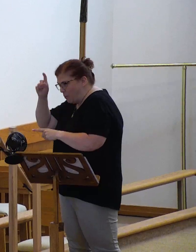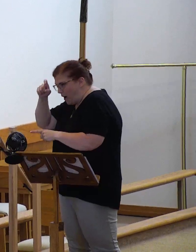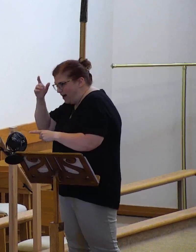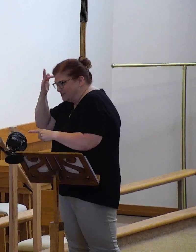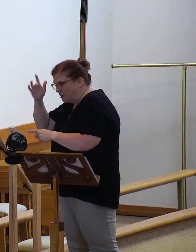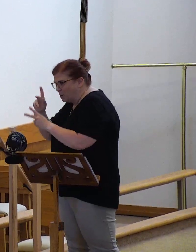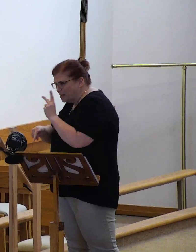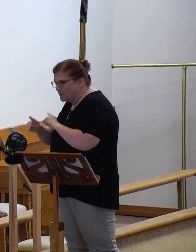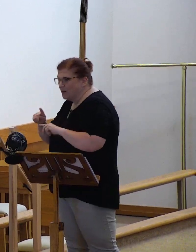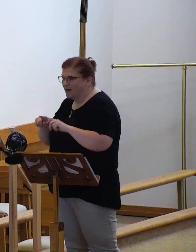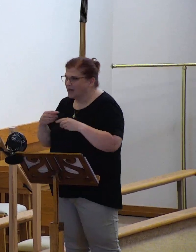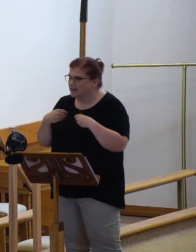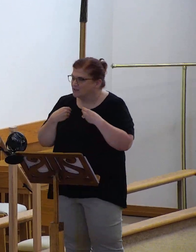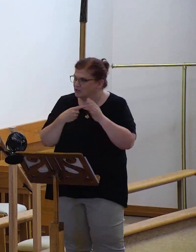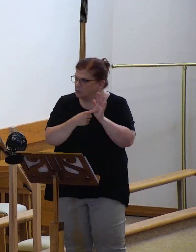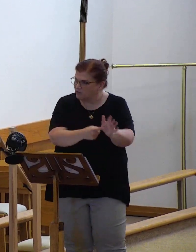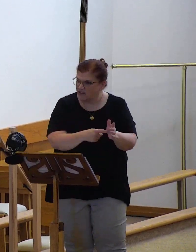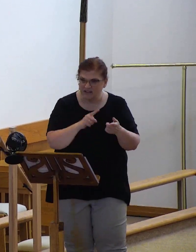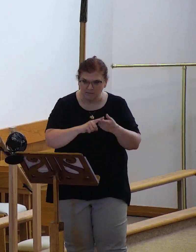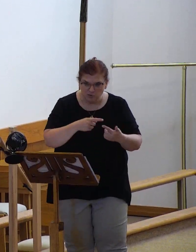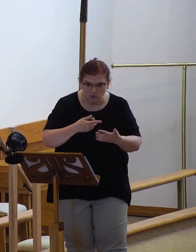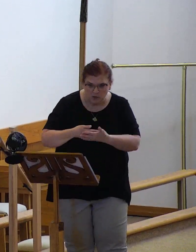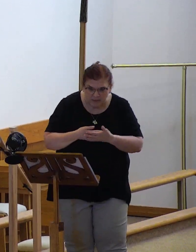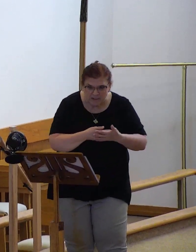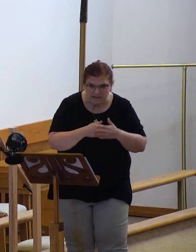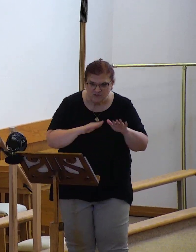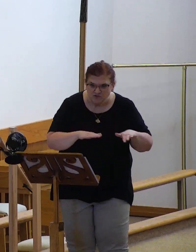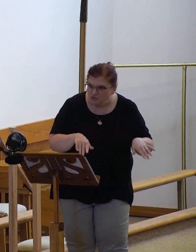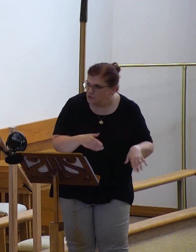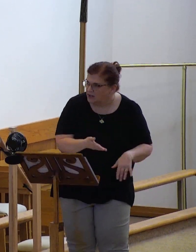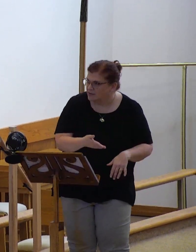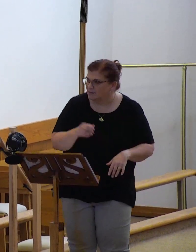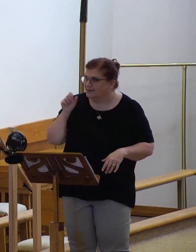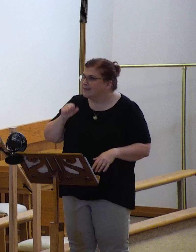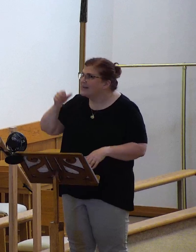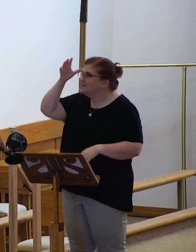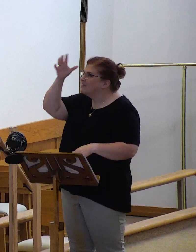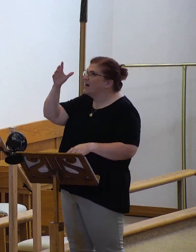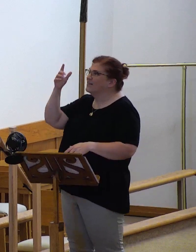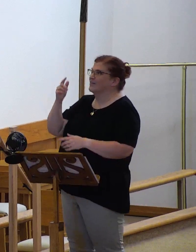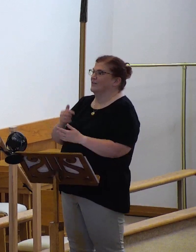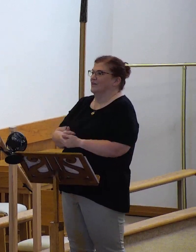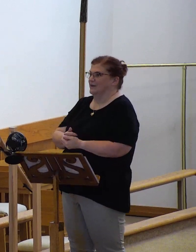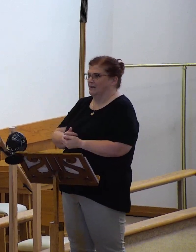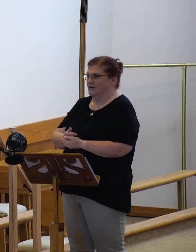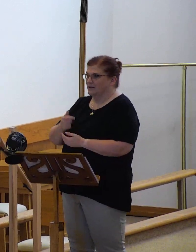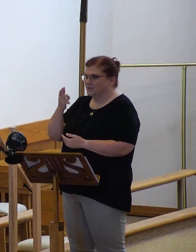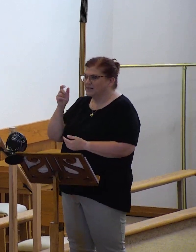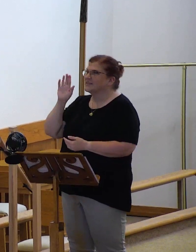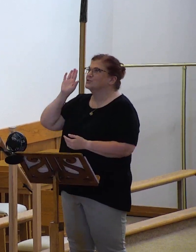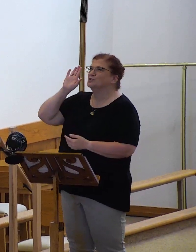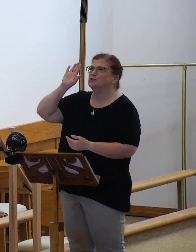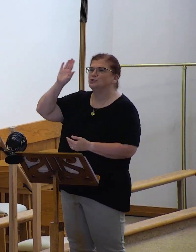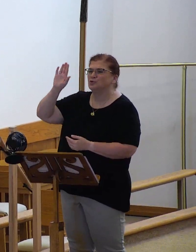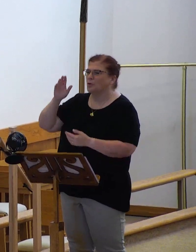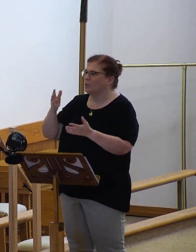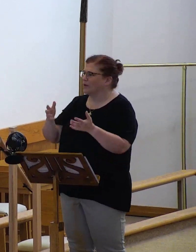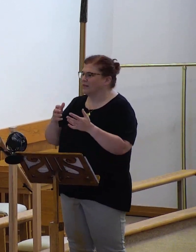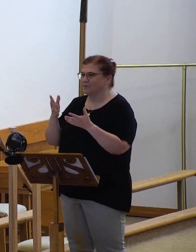intelligent and have revealed them to infants. Yes, Father, for such was your gracious